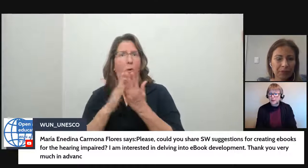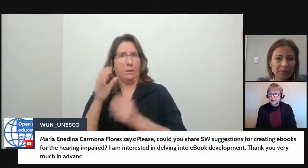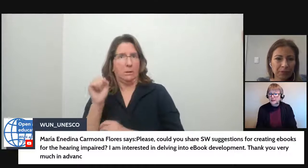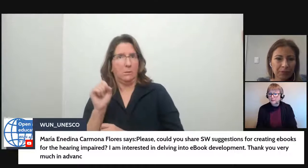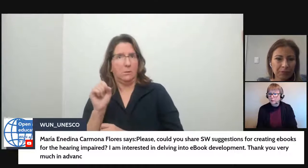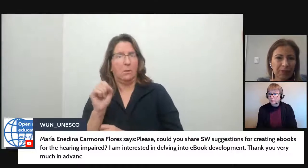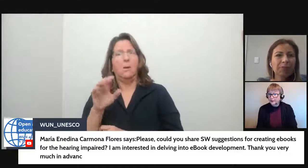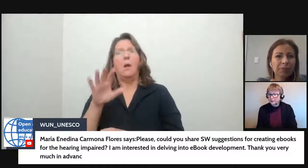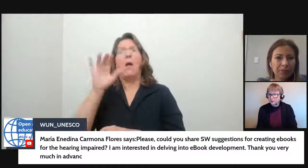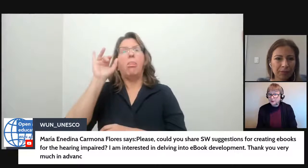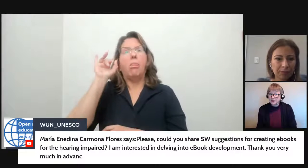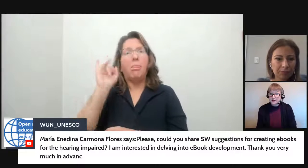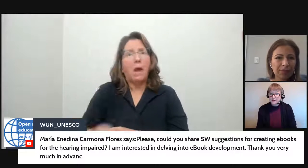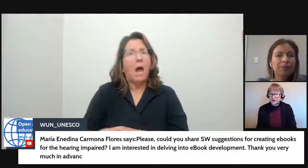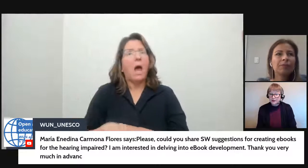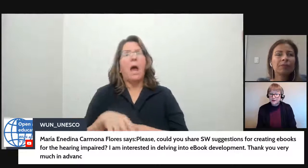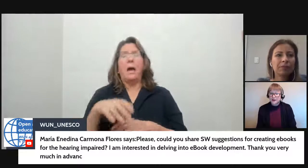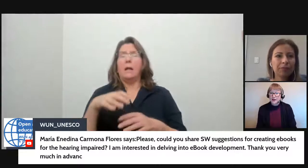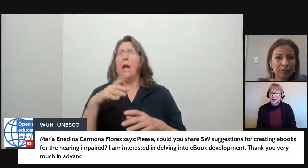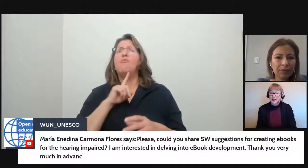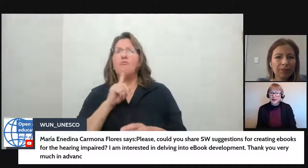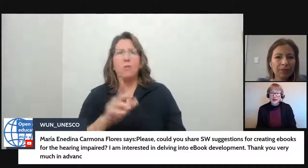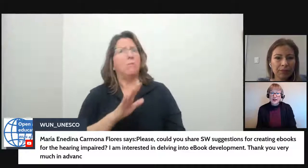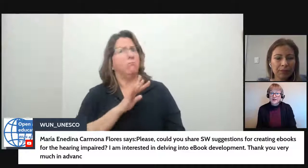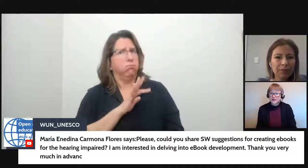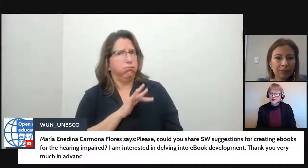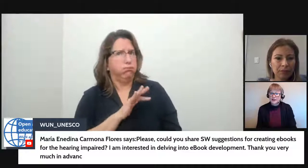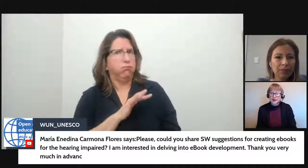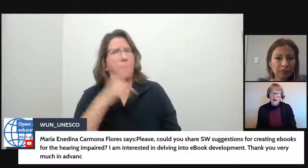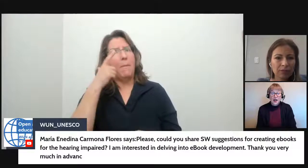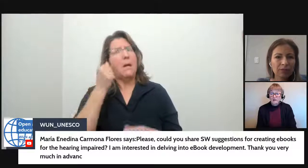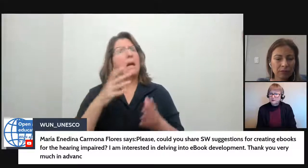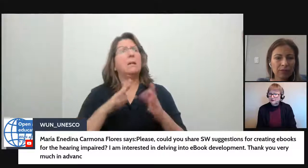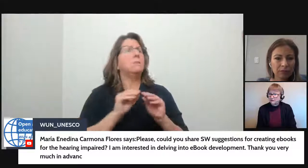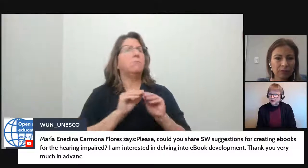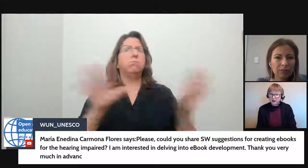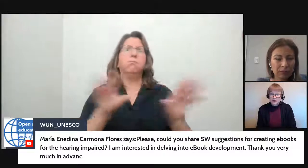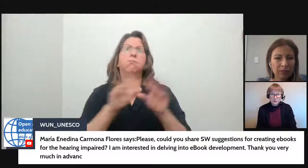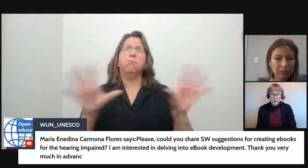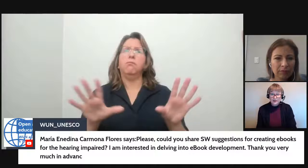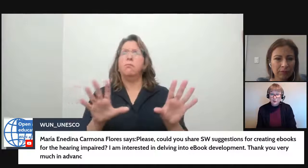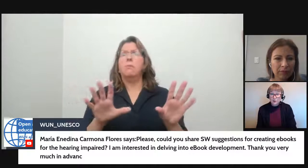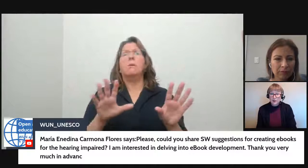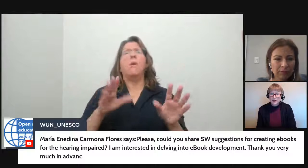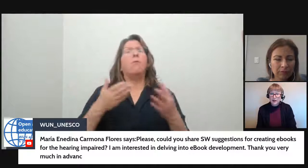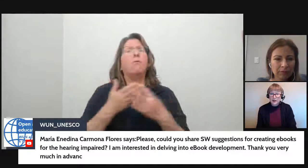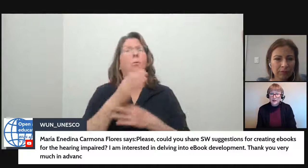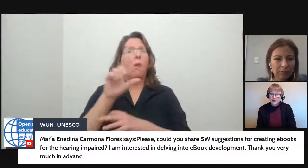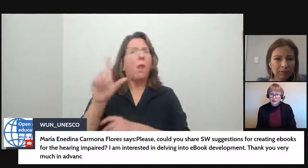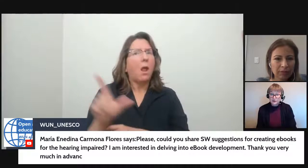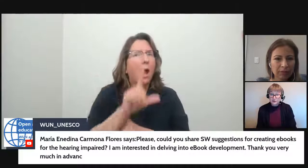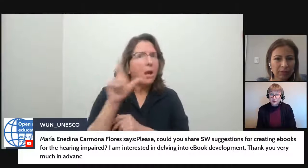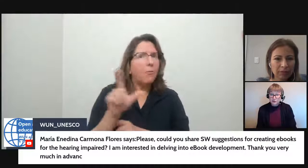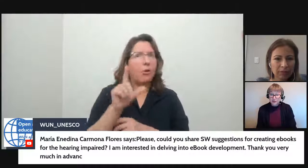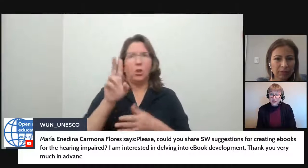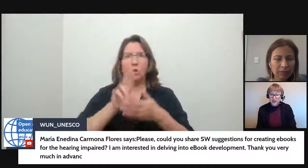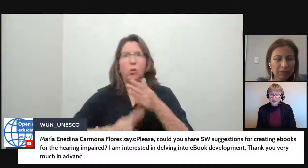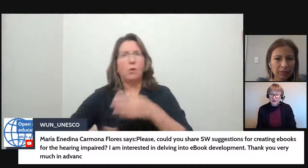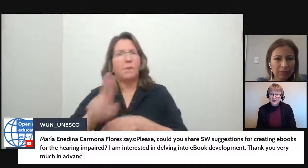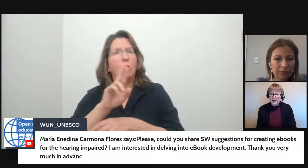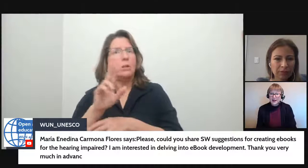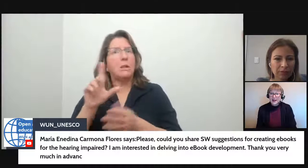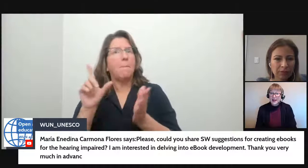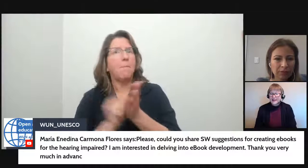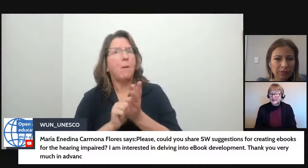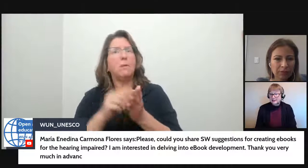through the platform Pressbooks. And I've been very impressed with what I can do with